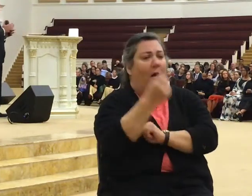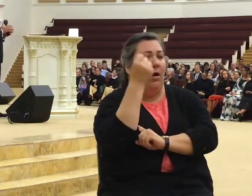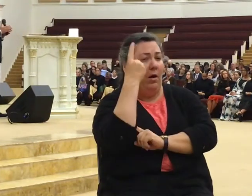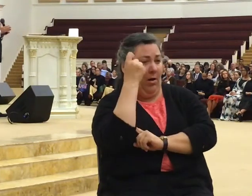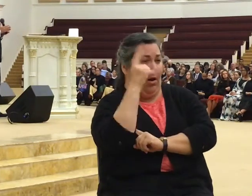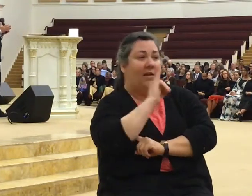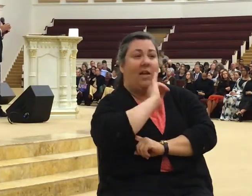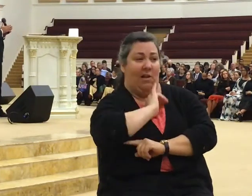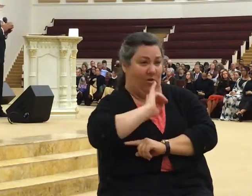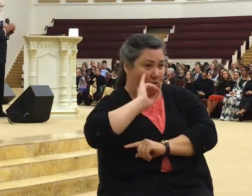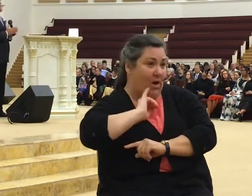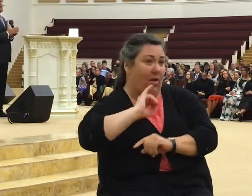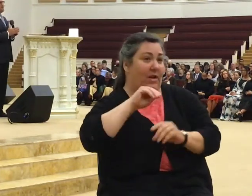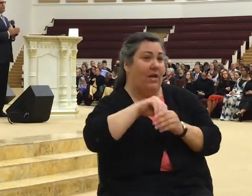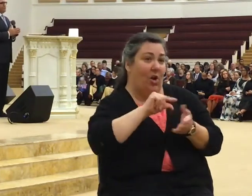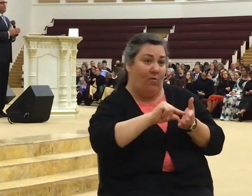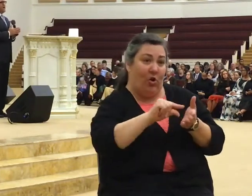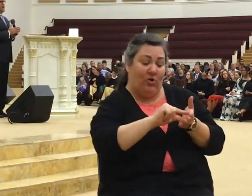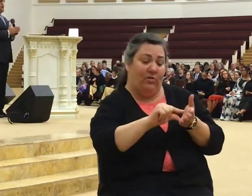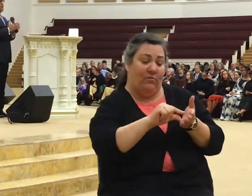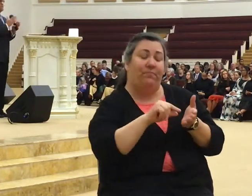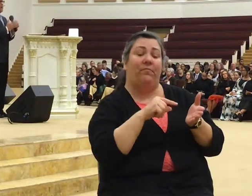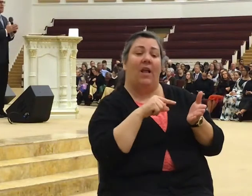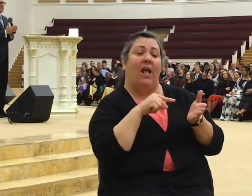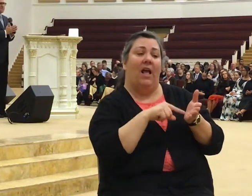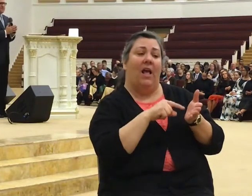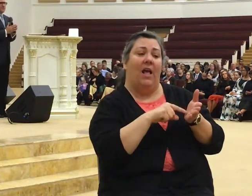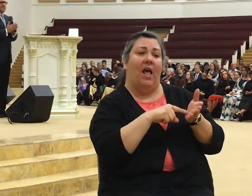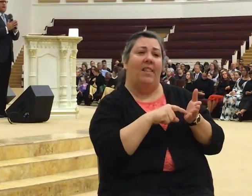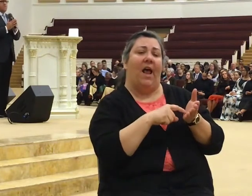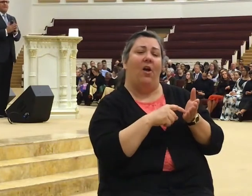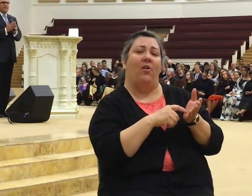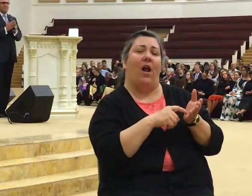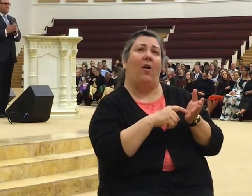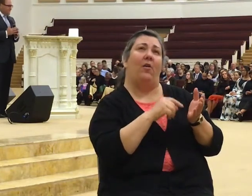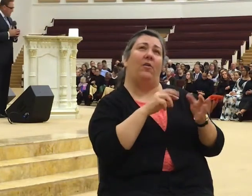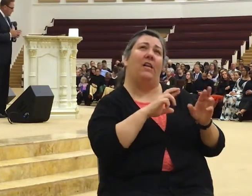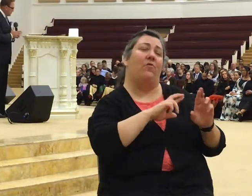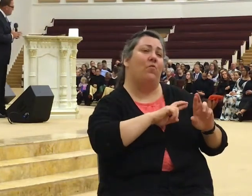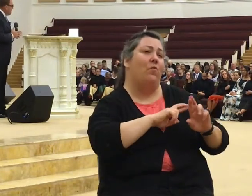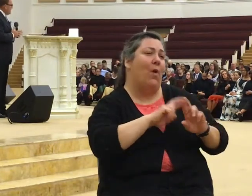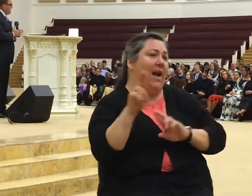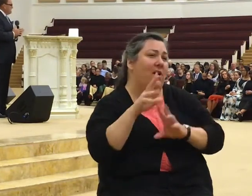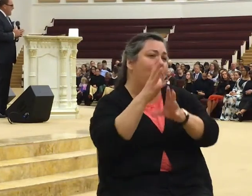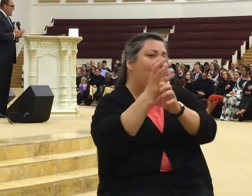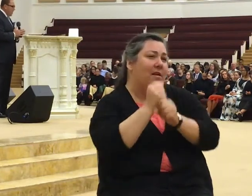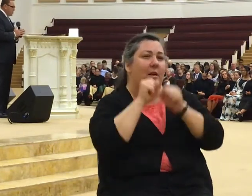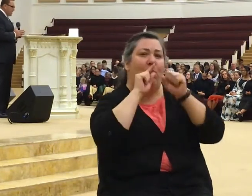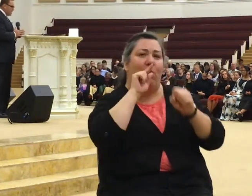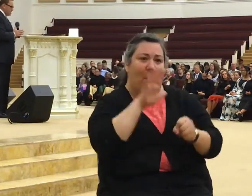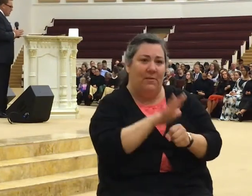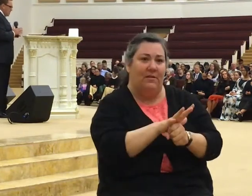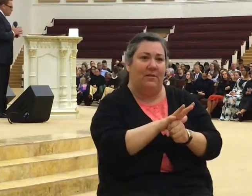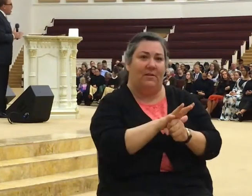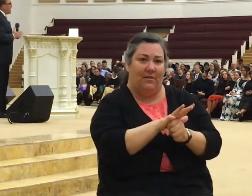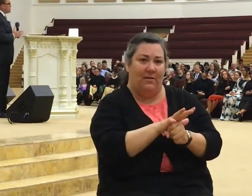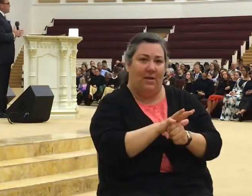in our text is at the very edge of promises being fulfilled. They are